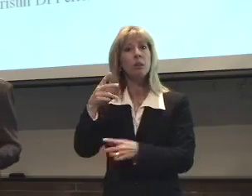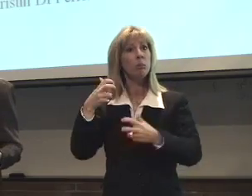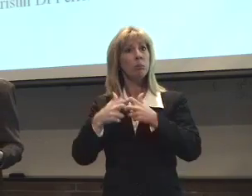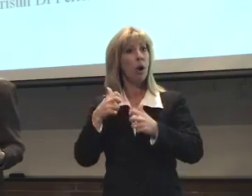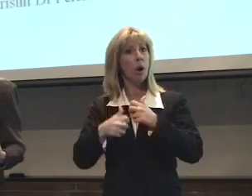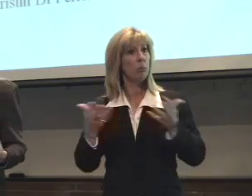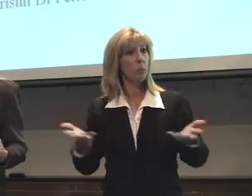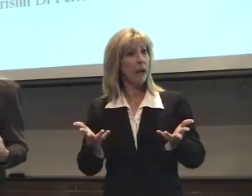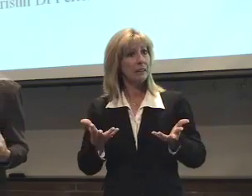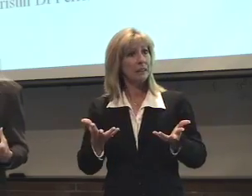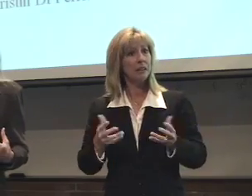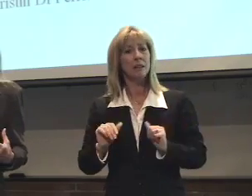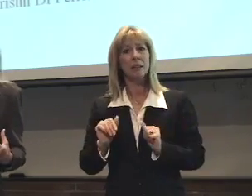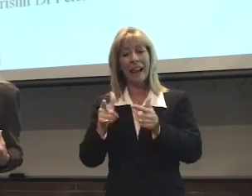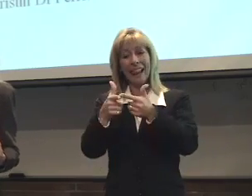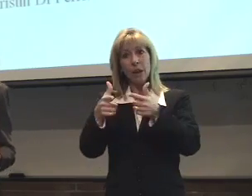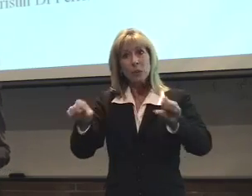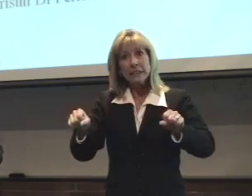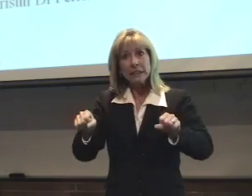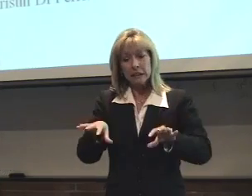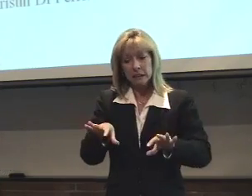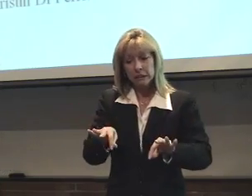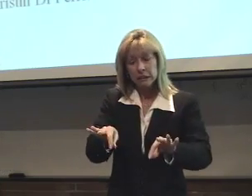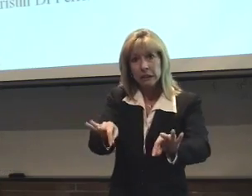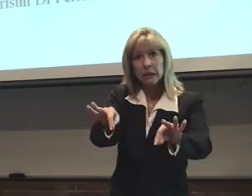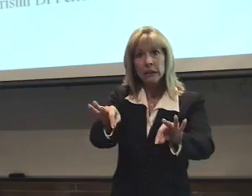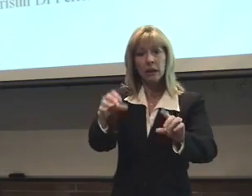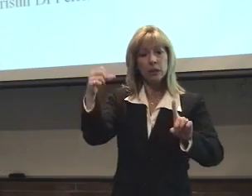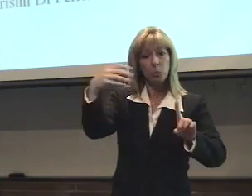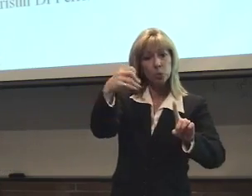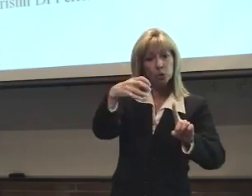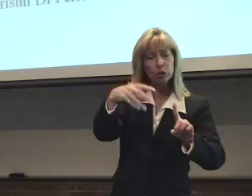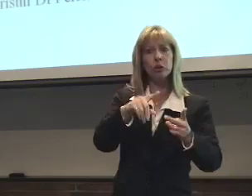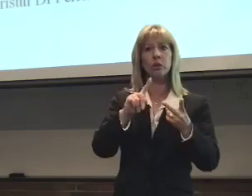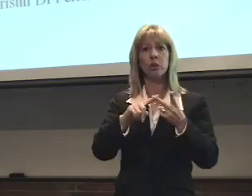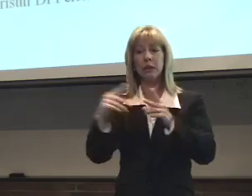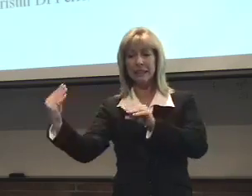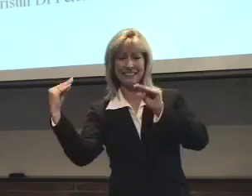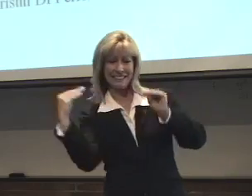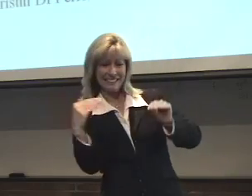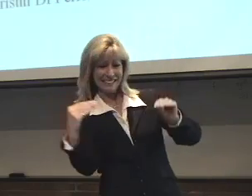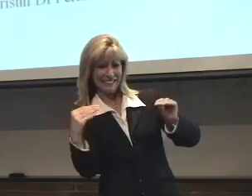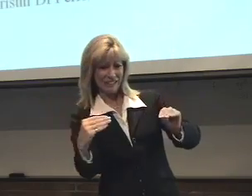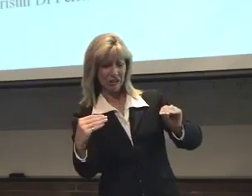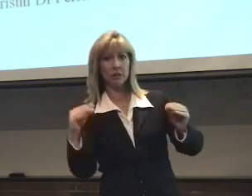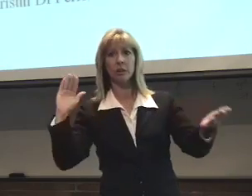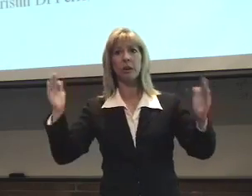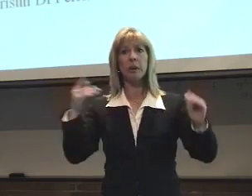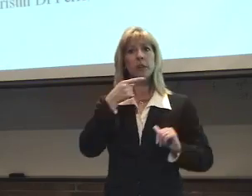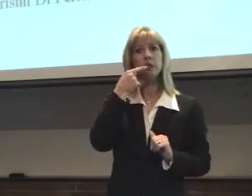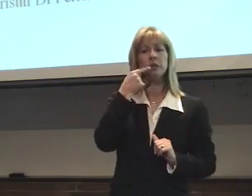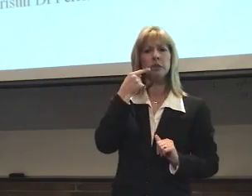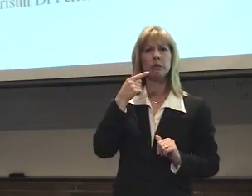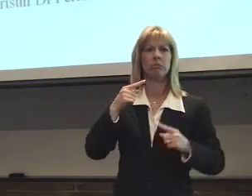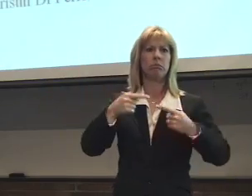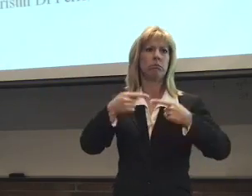different. And through the research I've done and being a teacher and working with teachers, I realized that the things that I